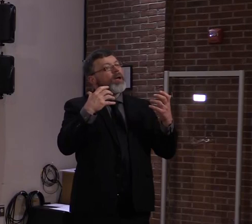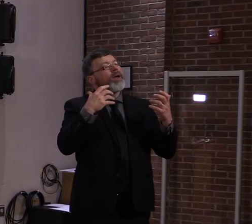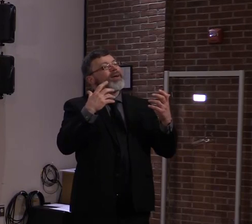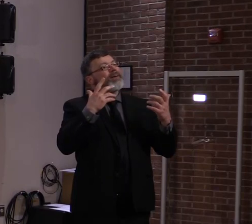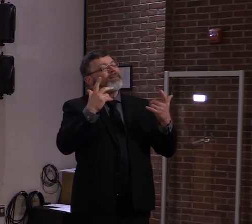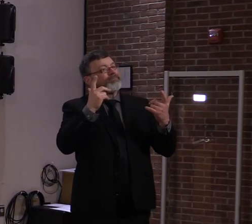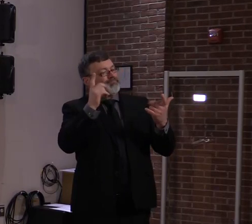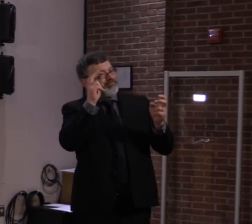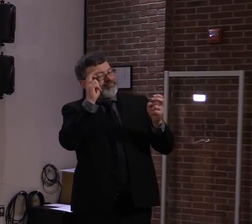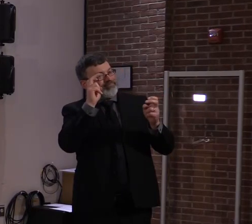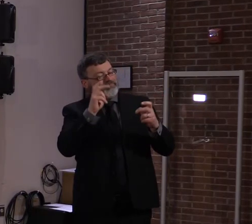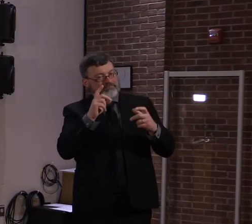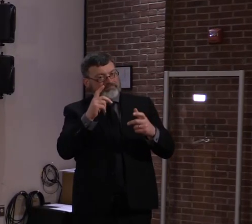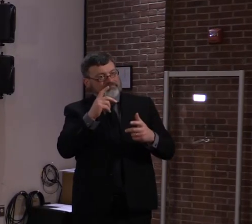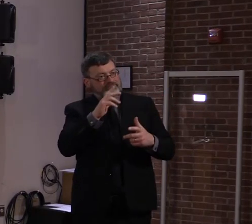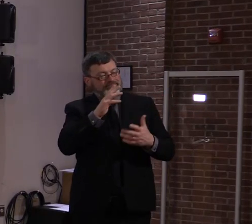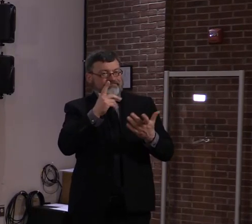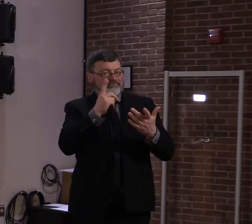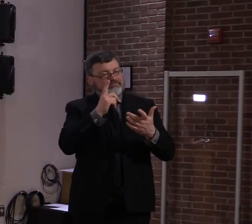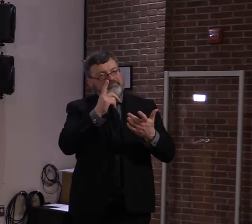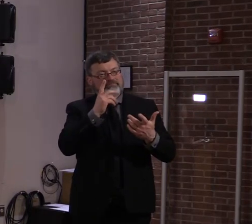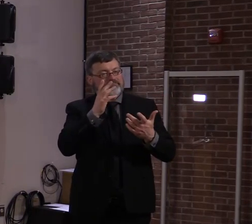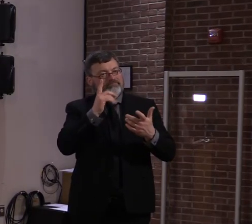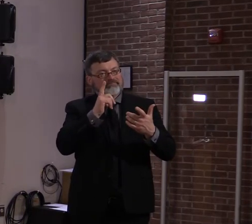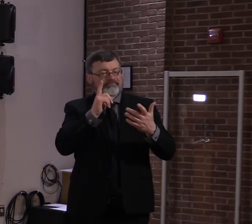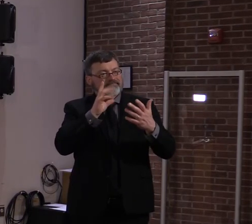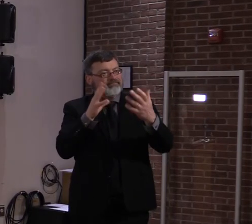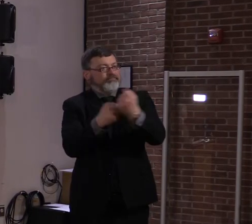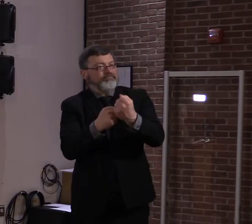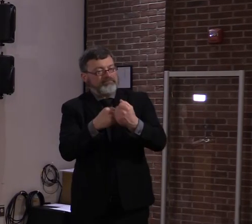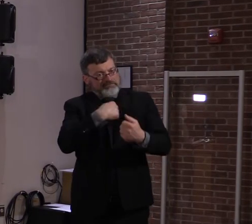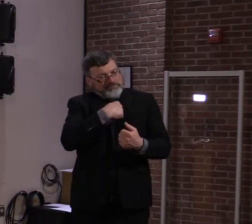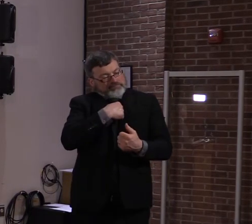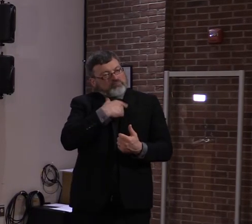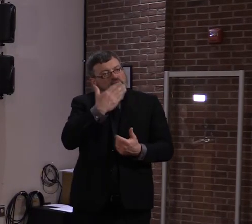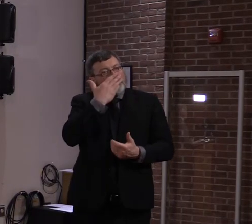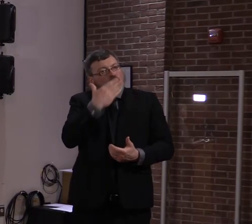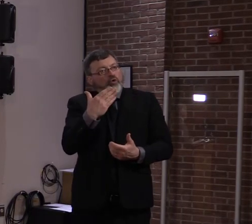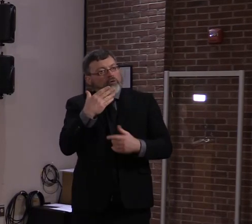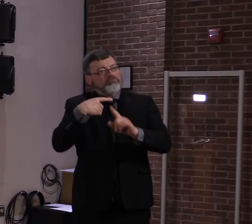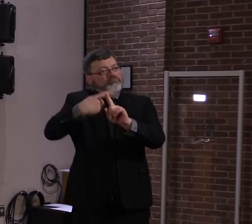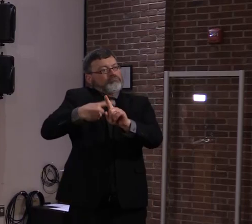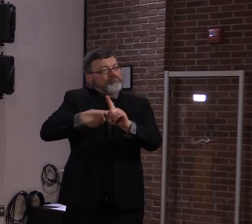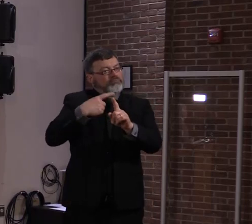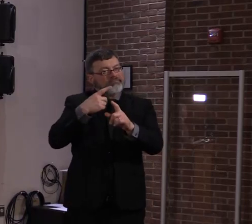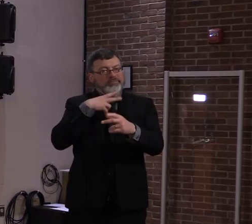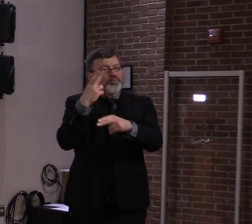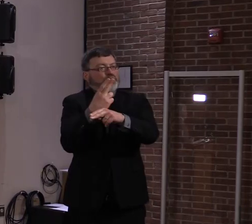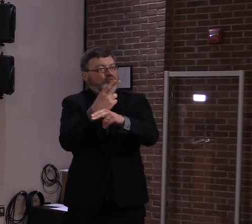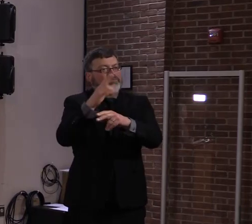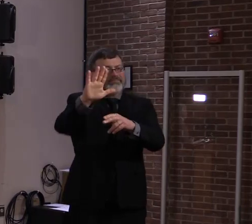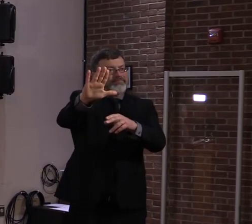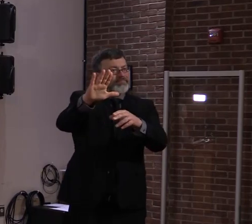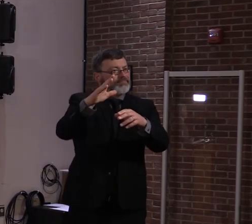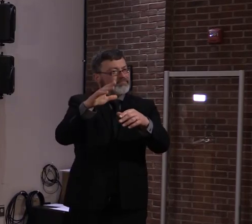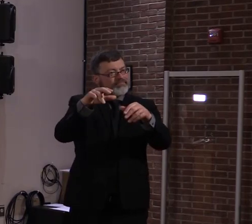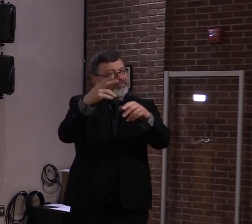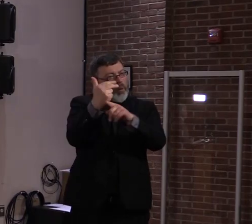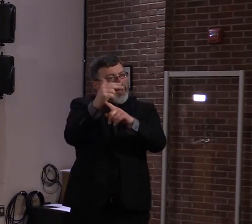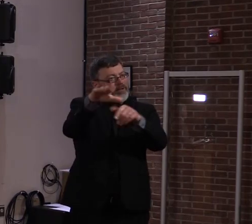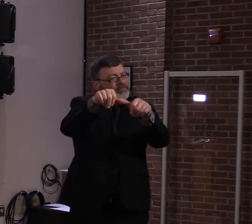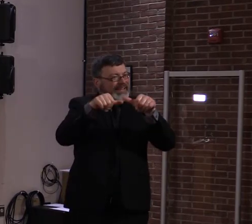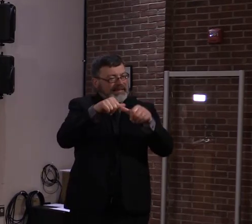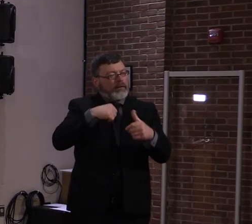it currently exists. And I guess last follow-up, what is the plan if the legislature doesn't approve this funding? What's the plan